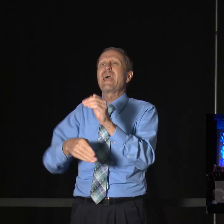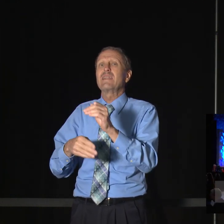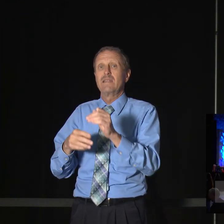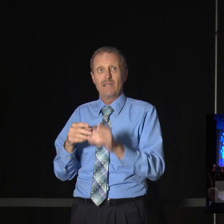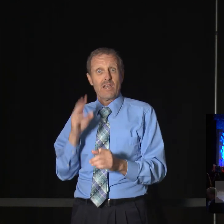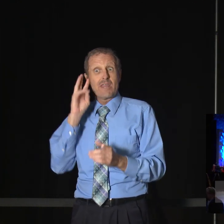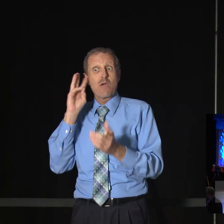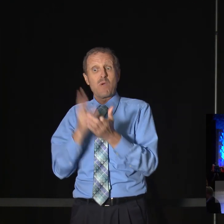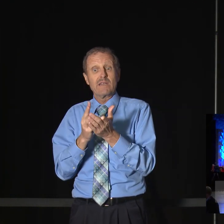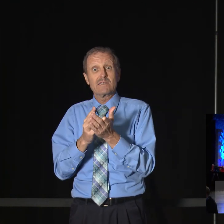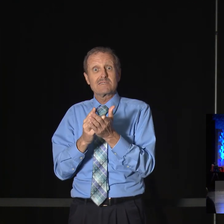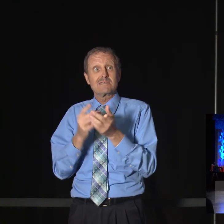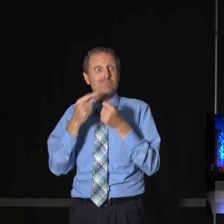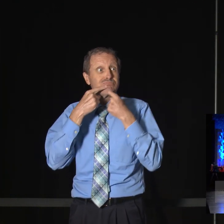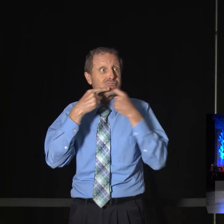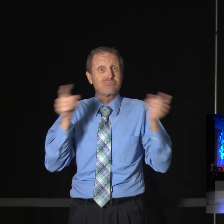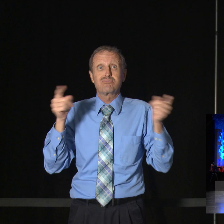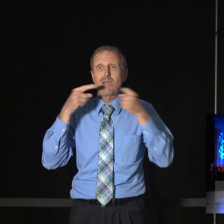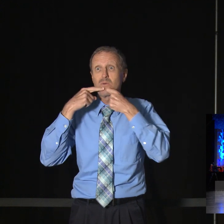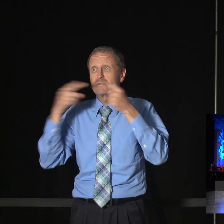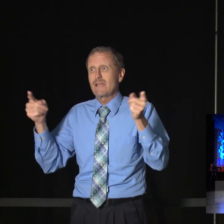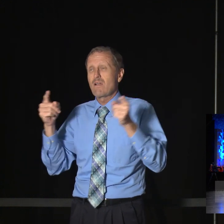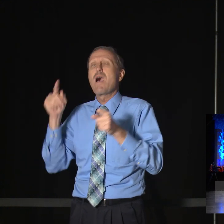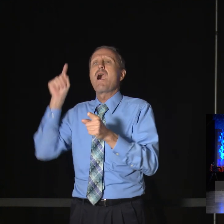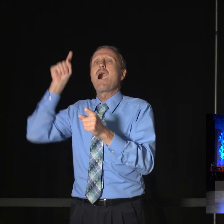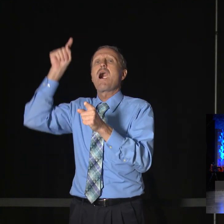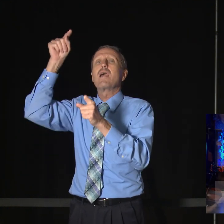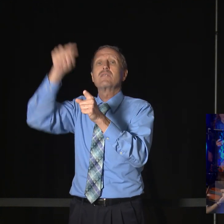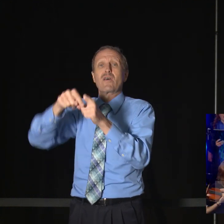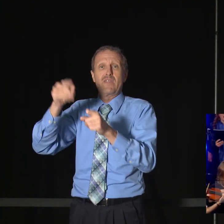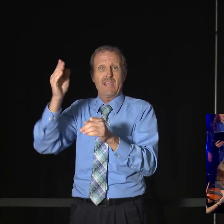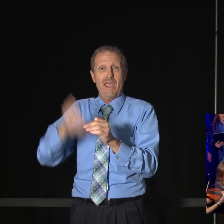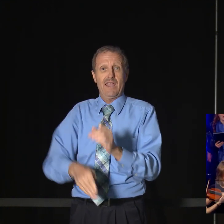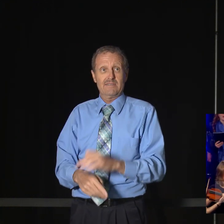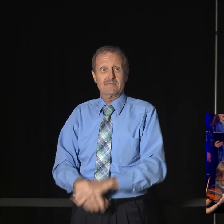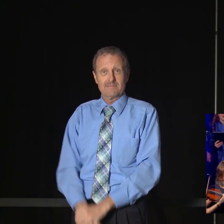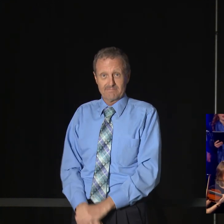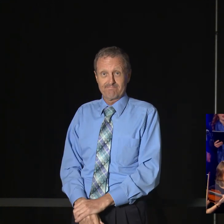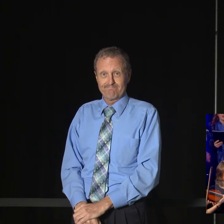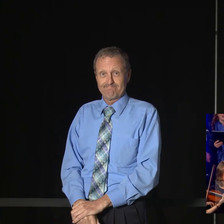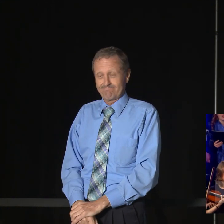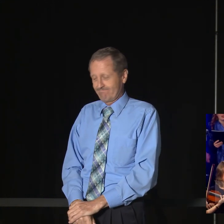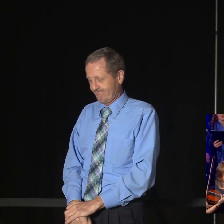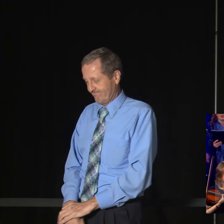witness I will bear to the